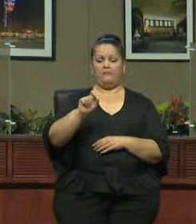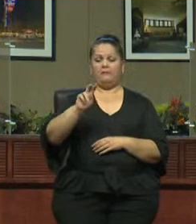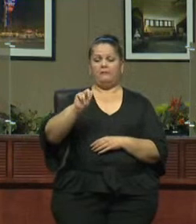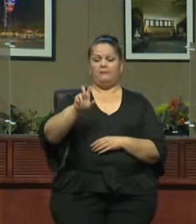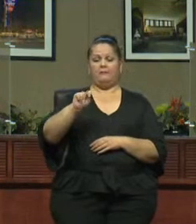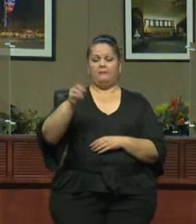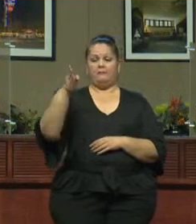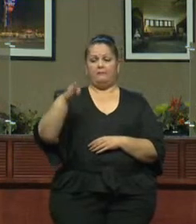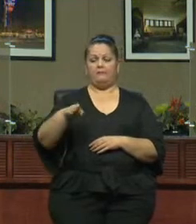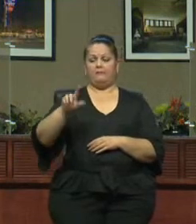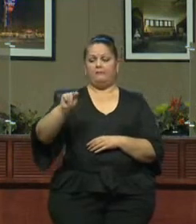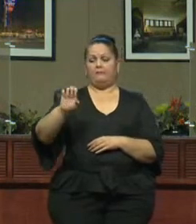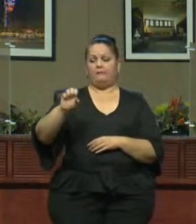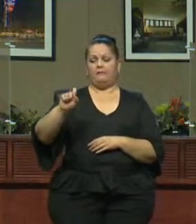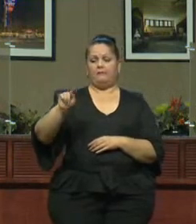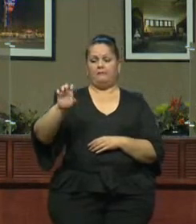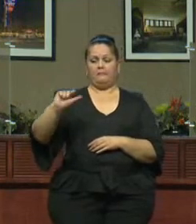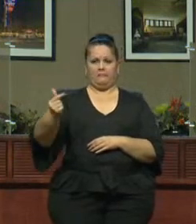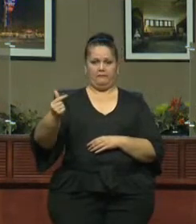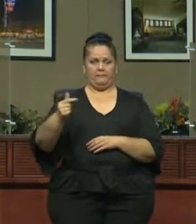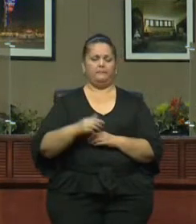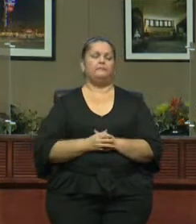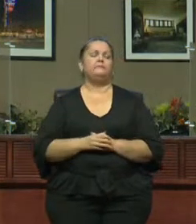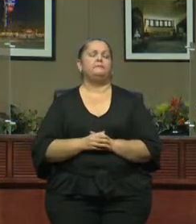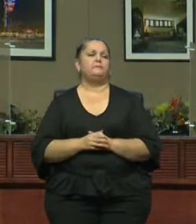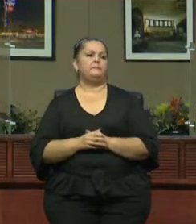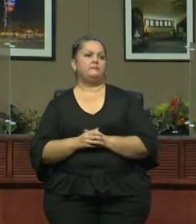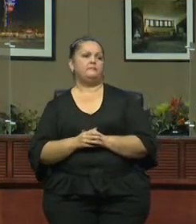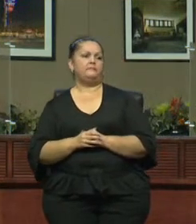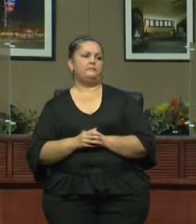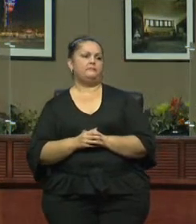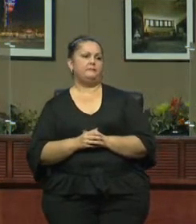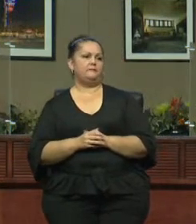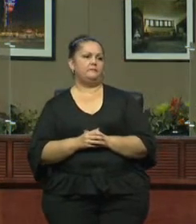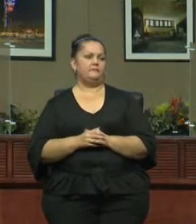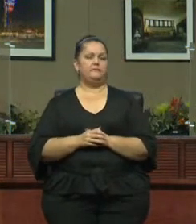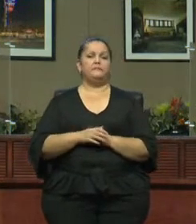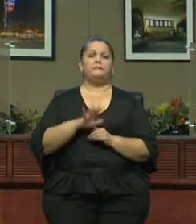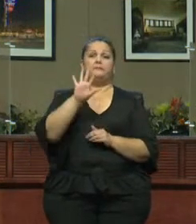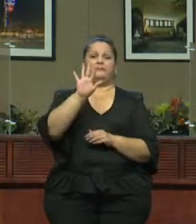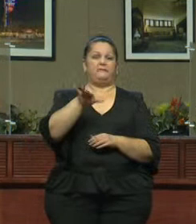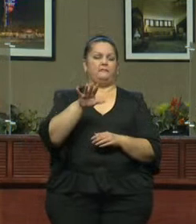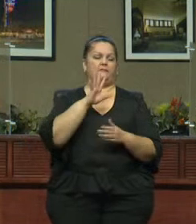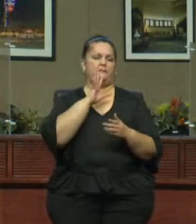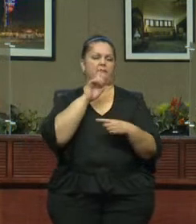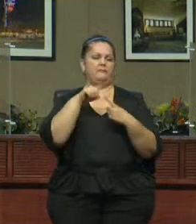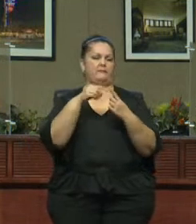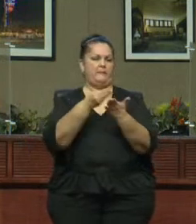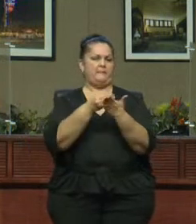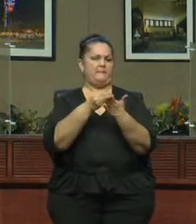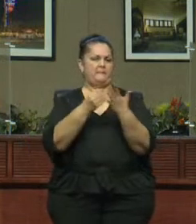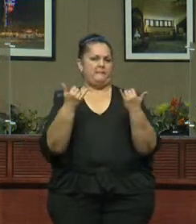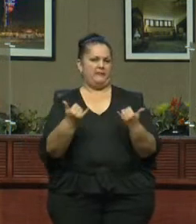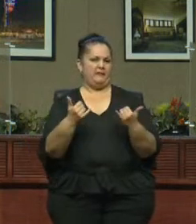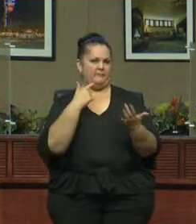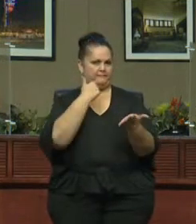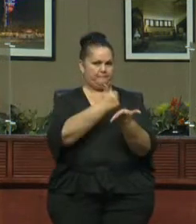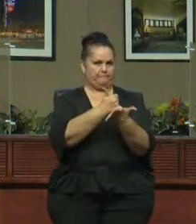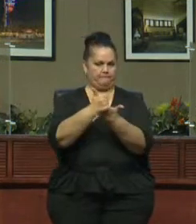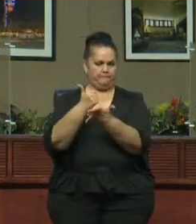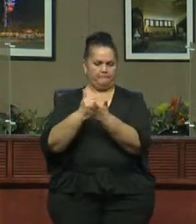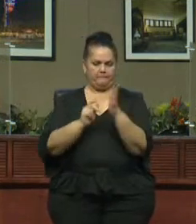ocfl.net/testing. Now let me talk more about the Orange Cares program that we instituted here within Orange